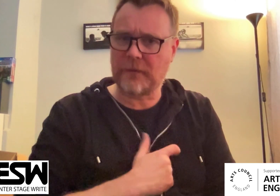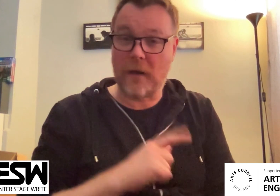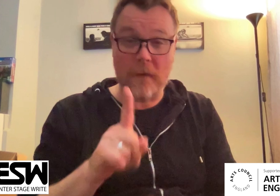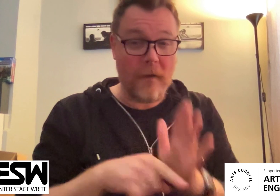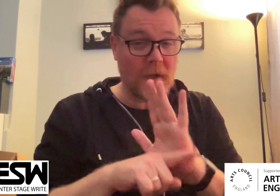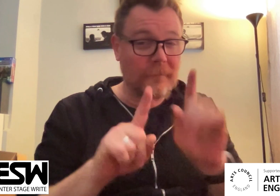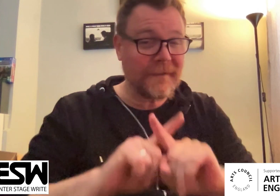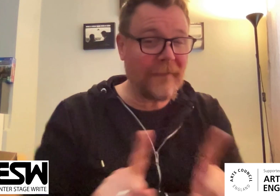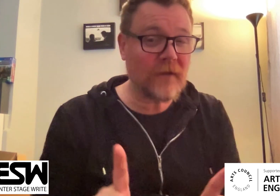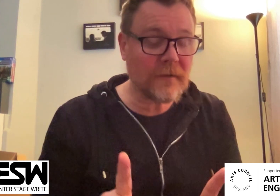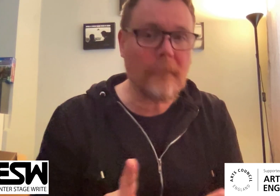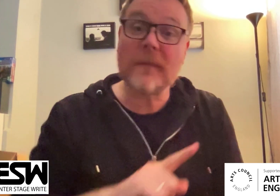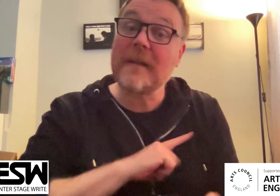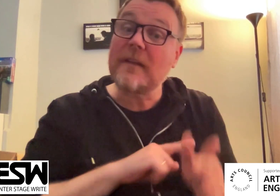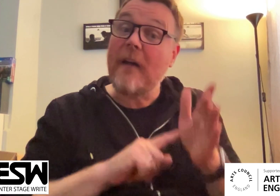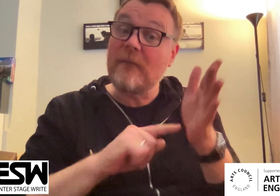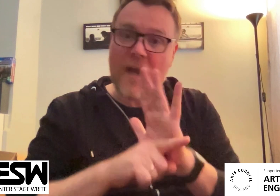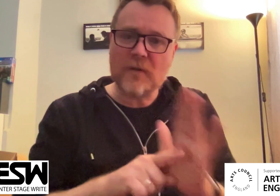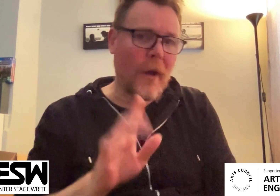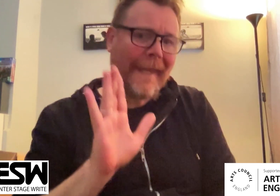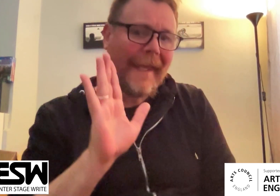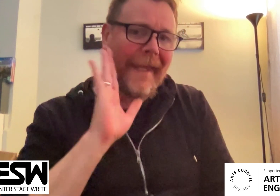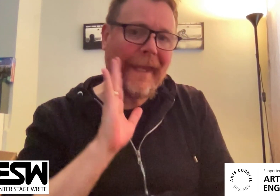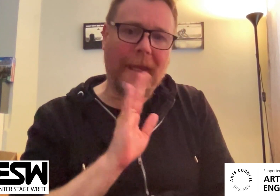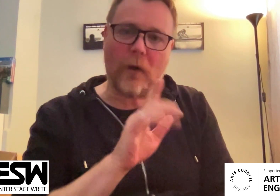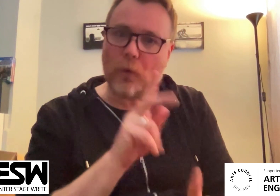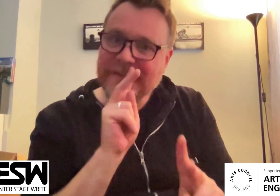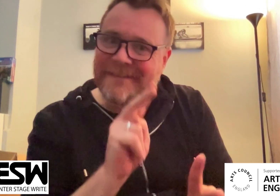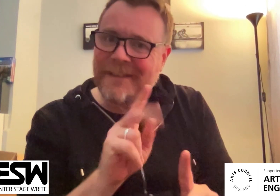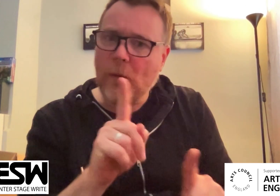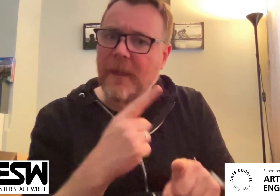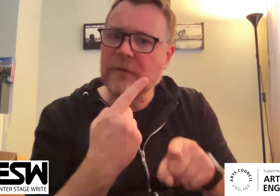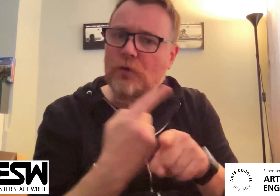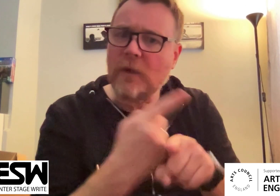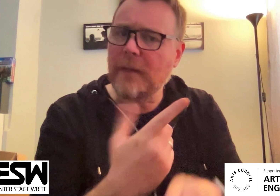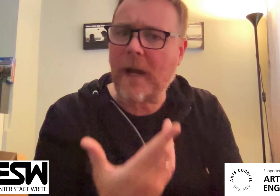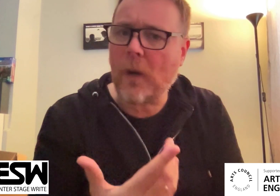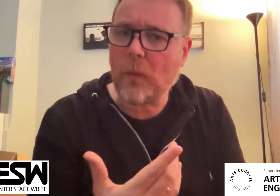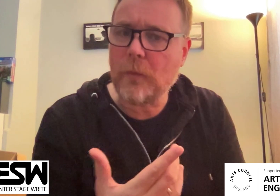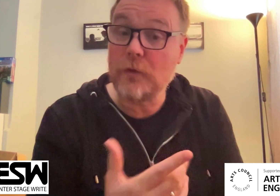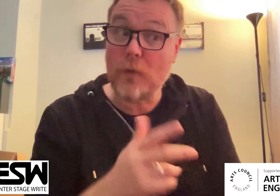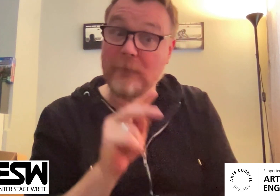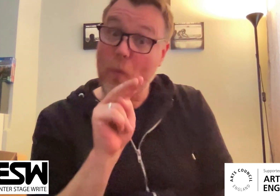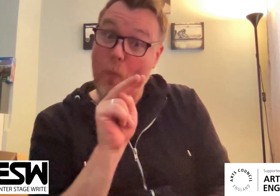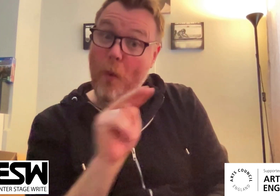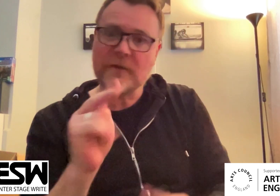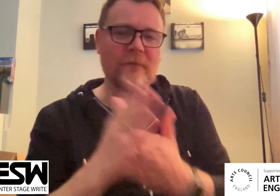and thoughts. And that makes it easier for you to empathise with that character. But in a film, it's slightly different. It's